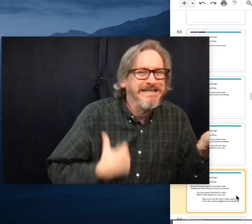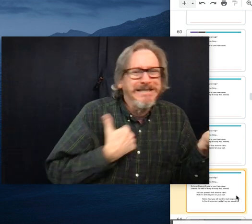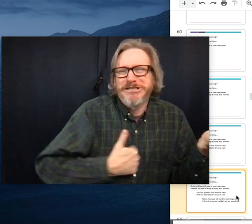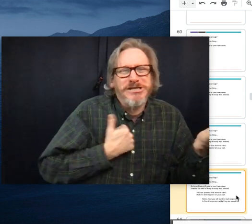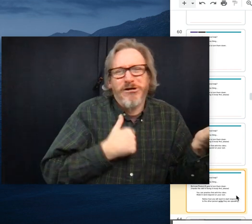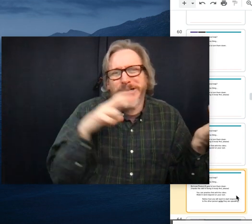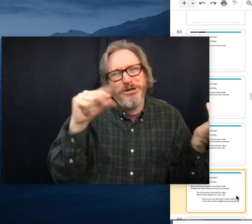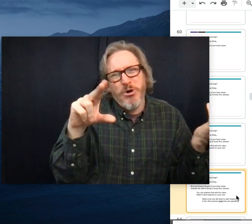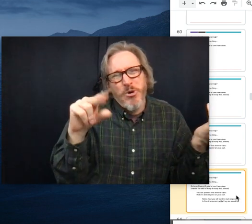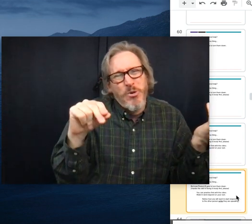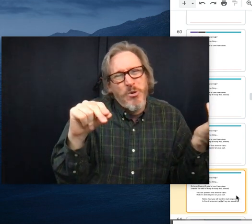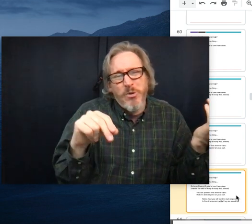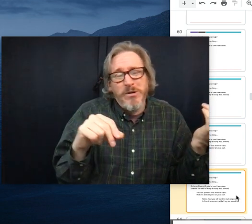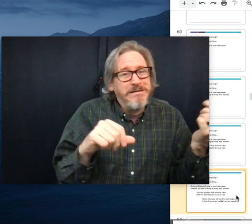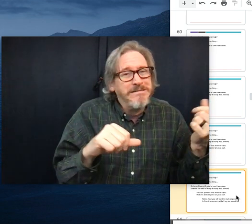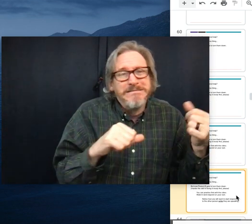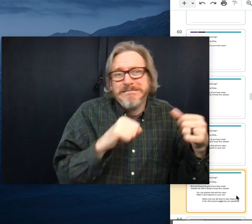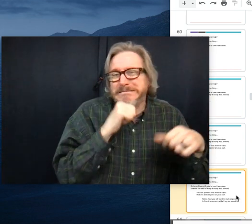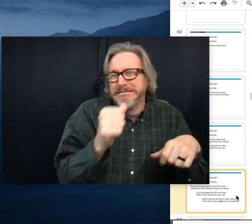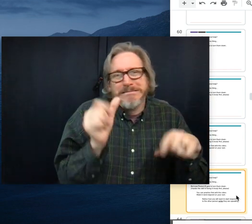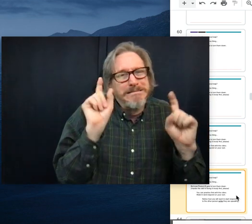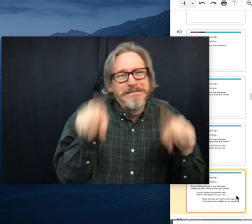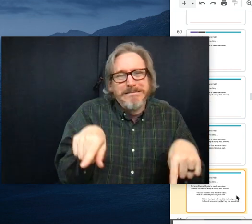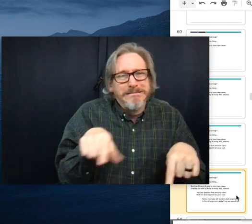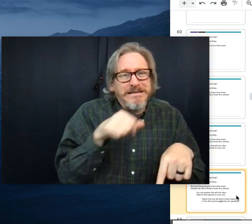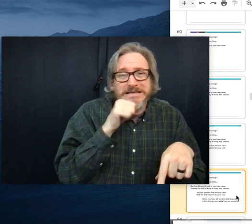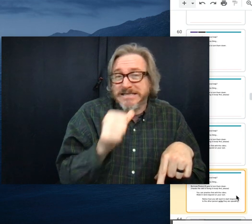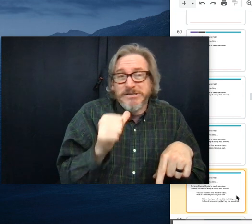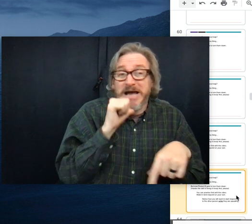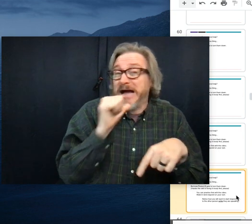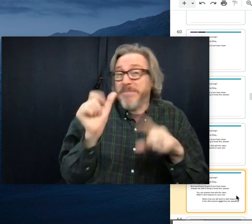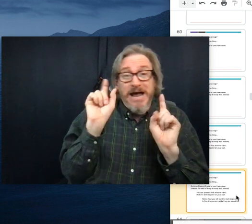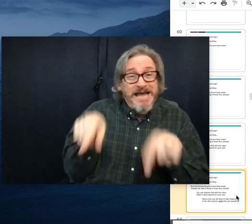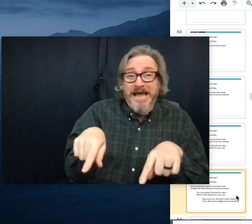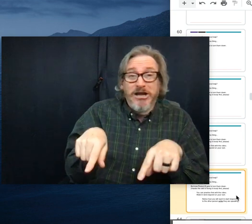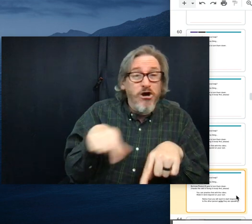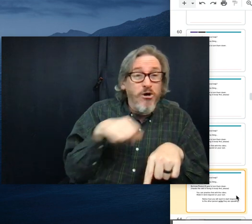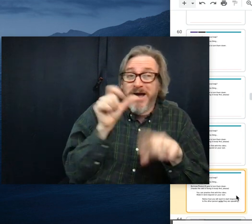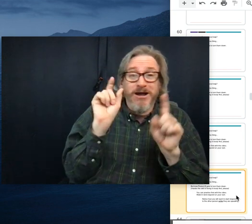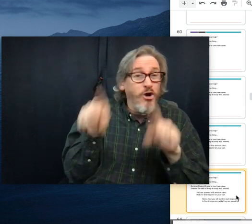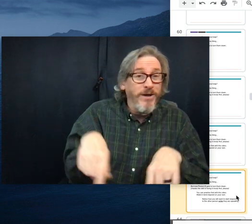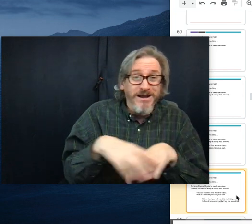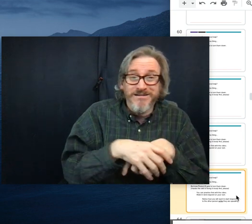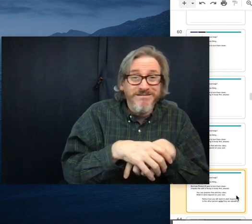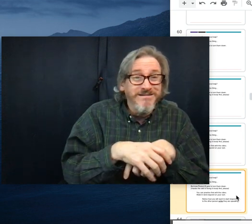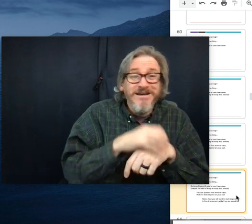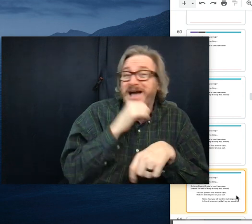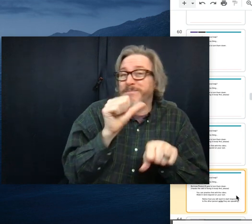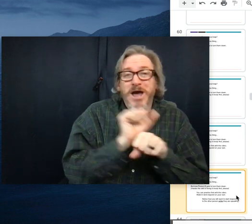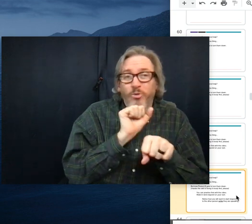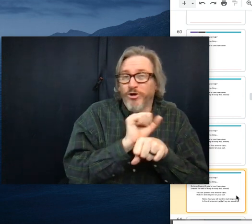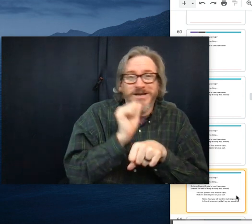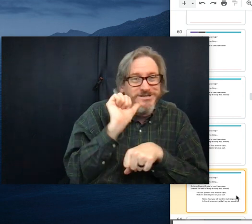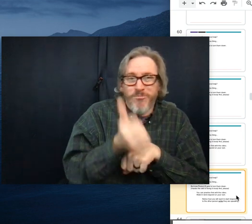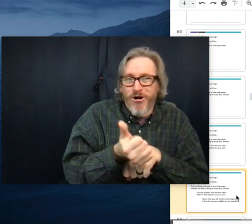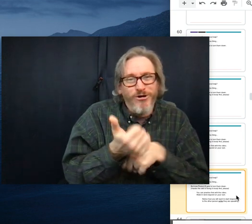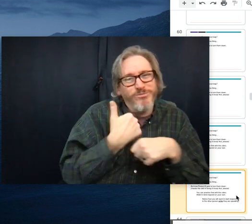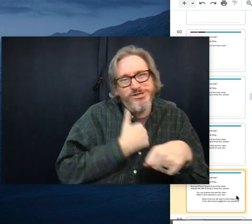then when they're done signing, respond. Now, I know it's not submitting a video response, but